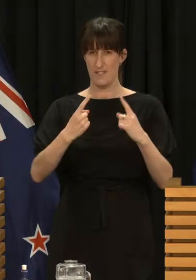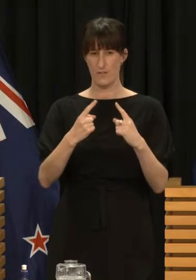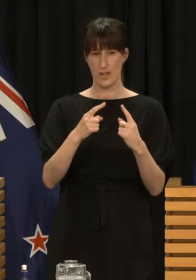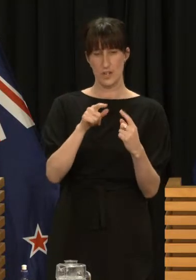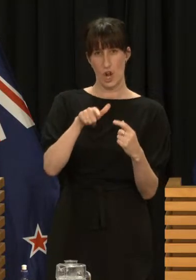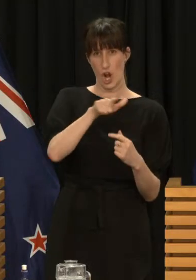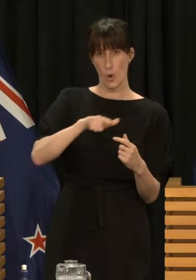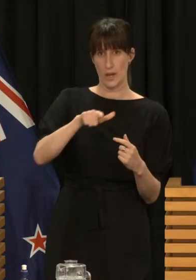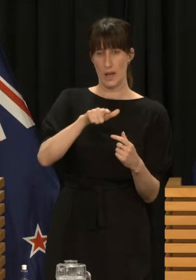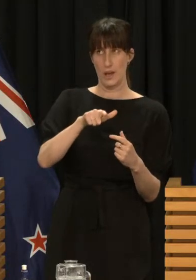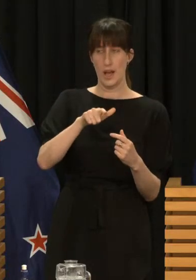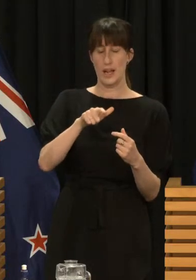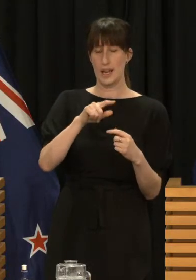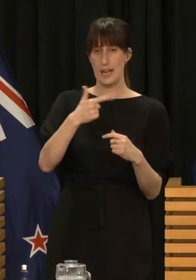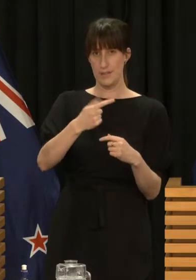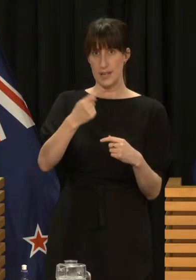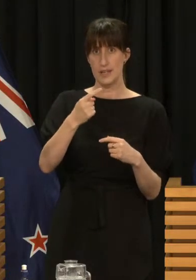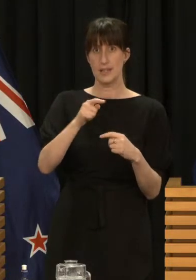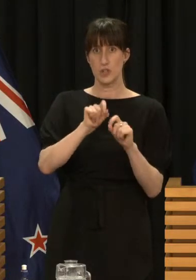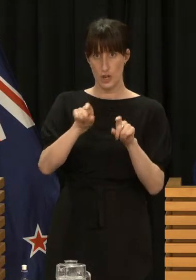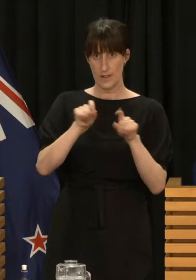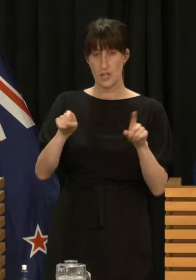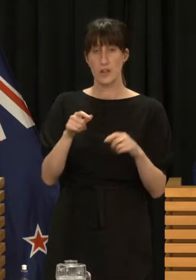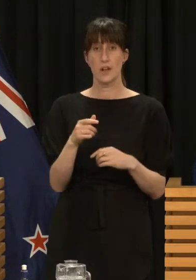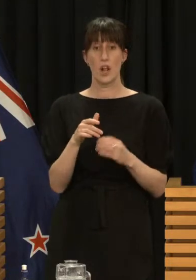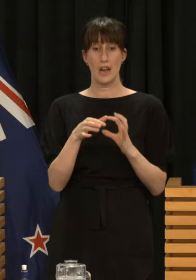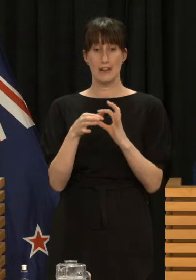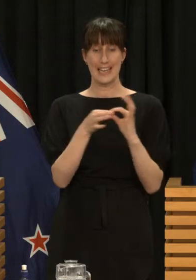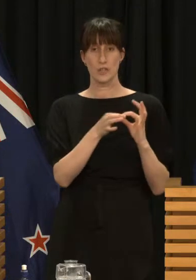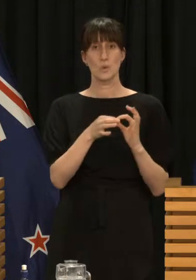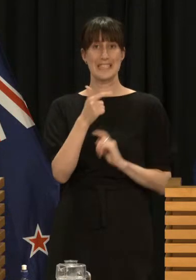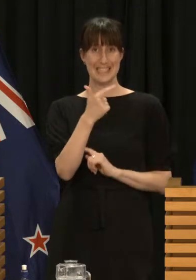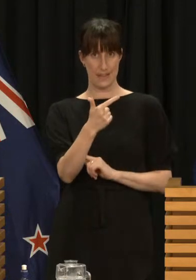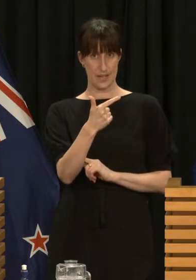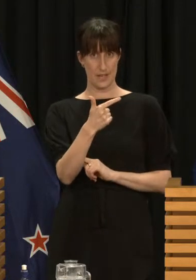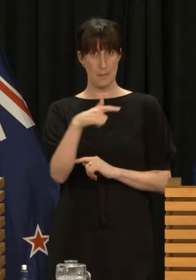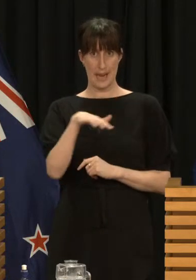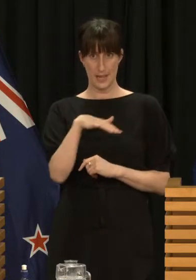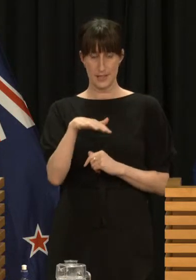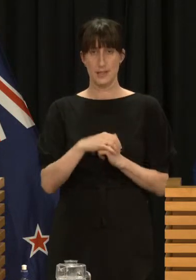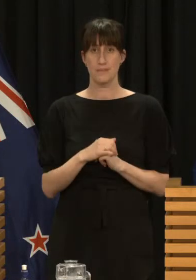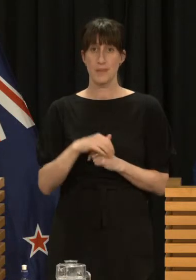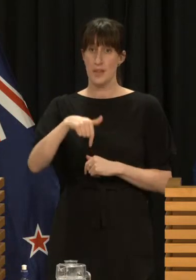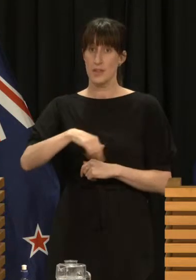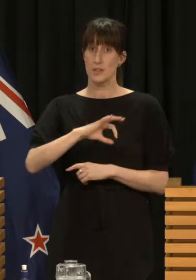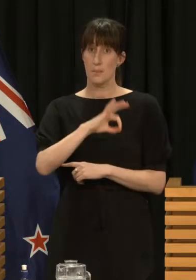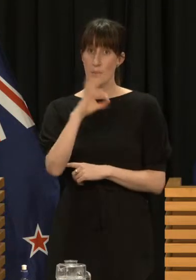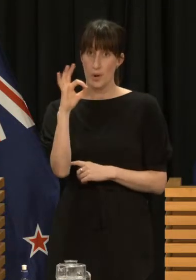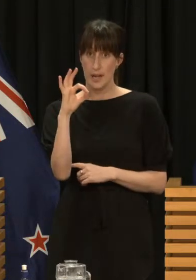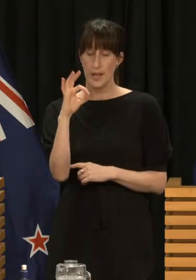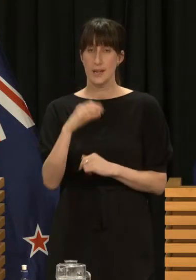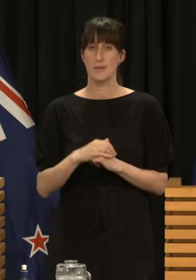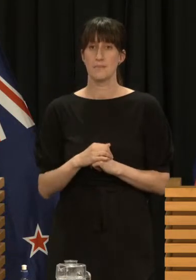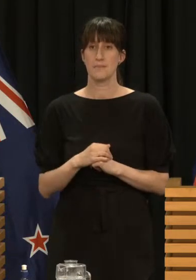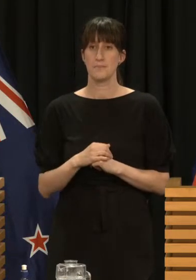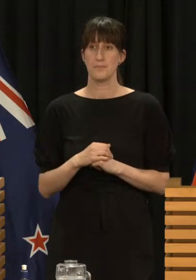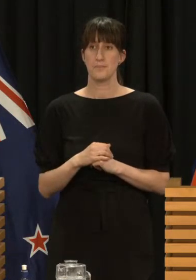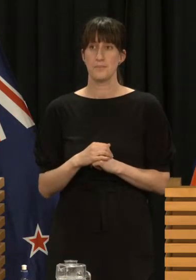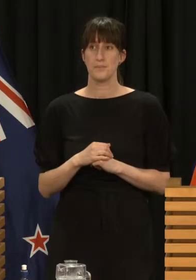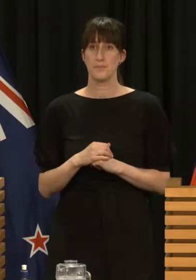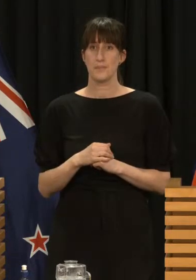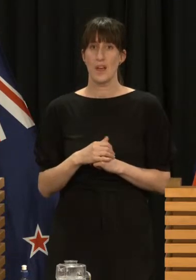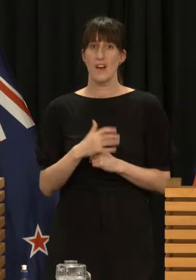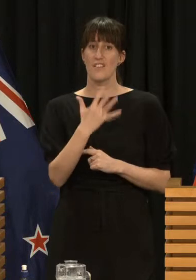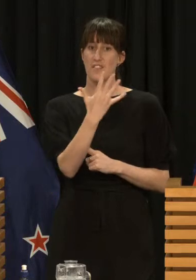7 locations visited by the latest confirmed case. As of 10 a.m. this morning, 51 NZ COVID